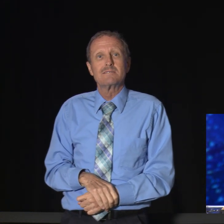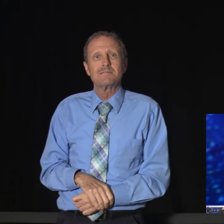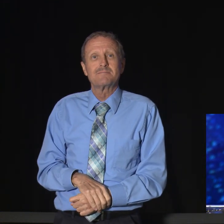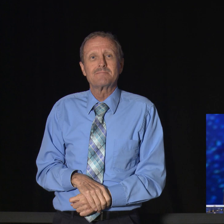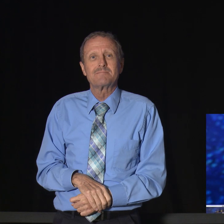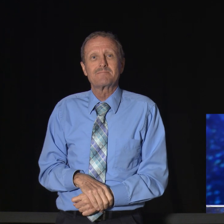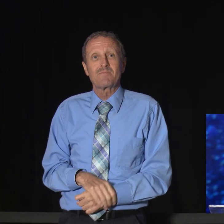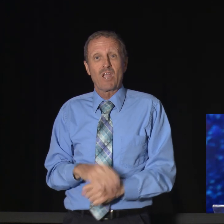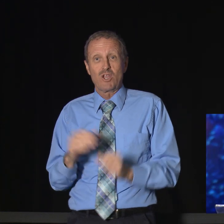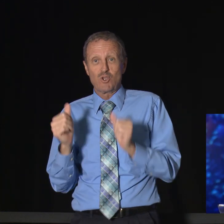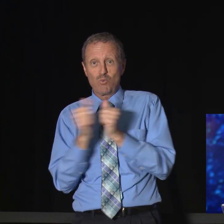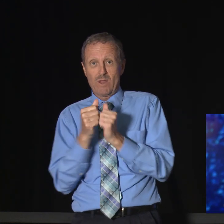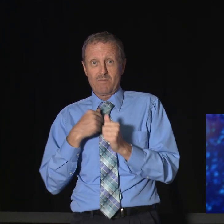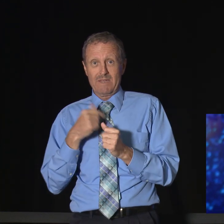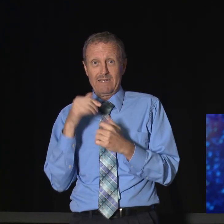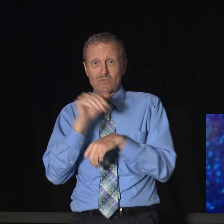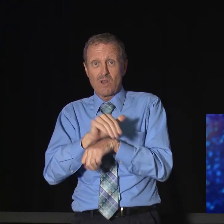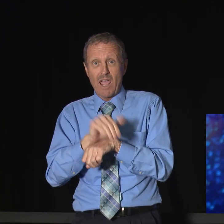Are you with me tonight?